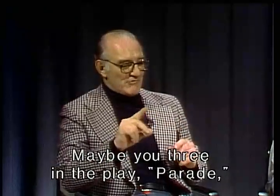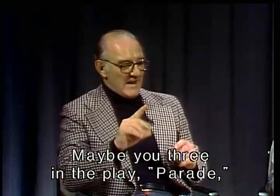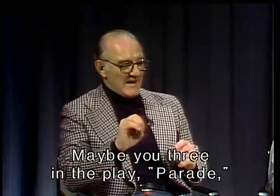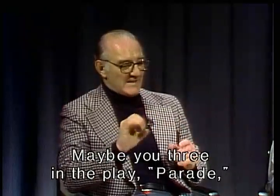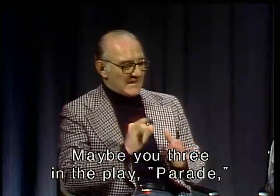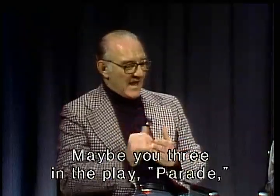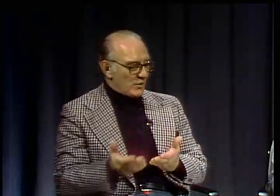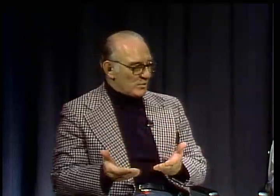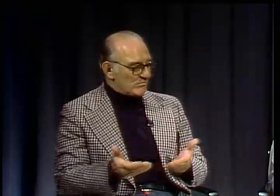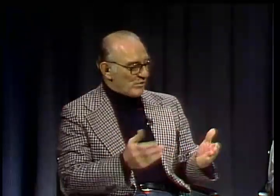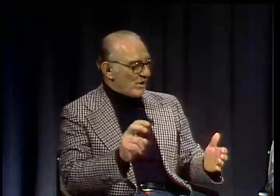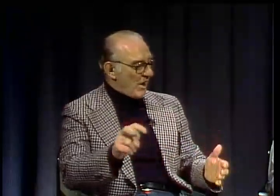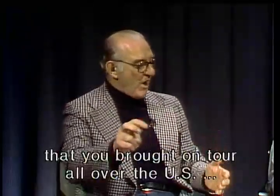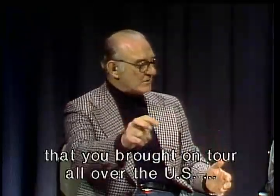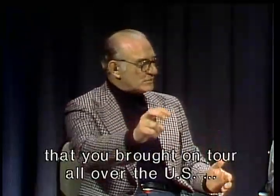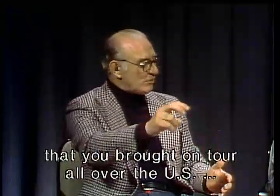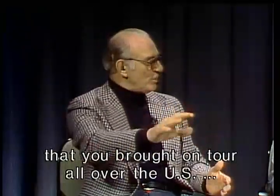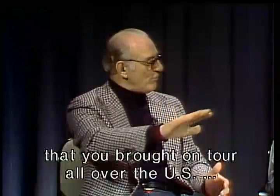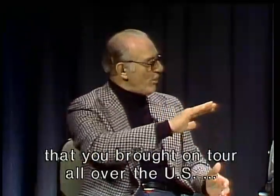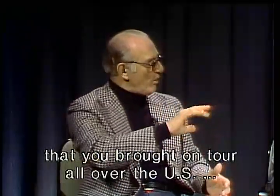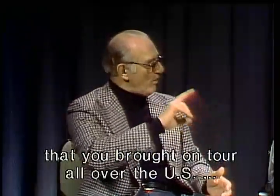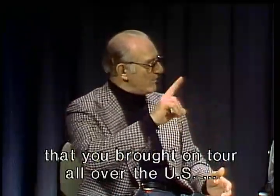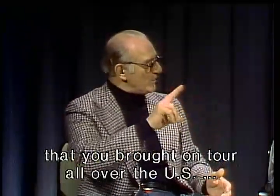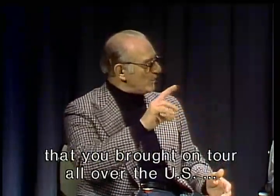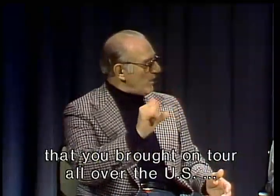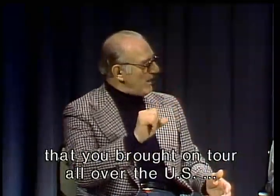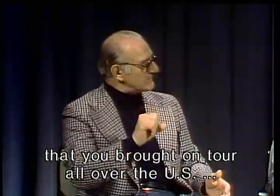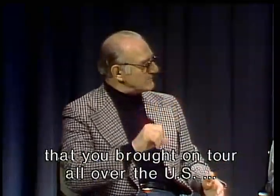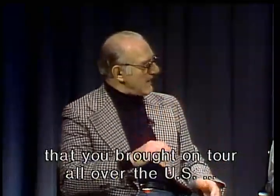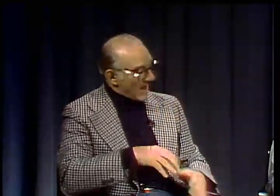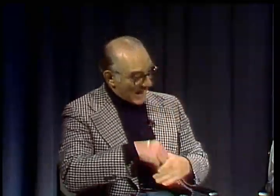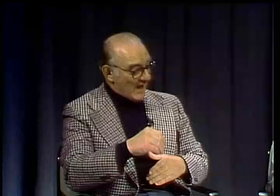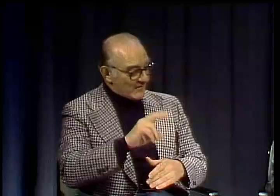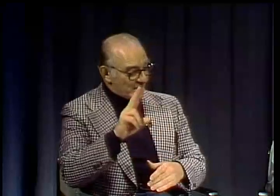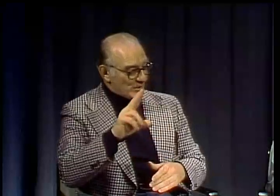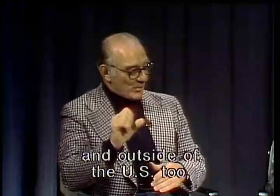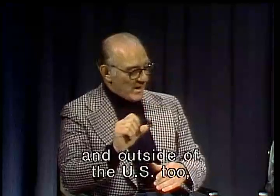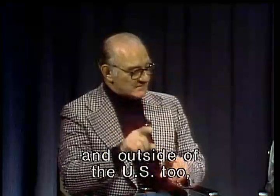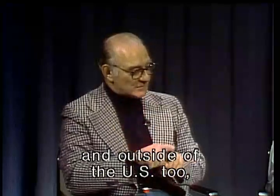parade that you brought on tour all over the U.S. and out of the U.S. too.